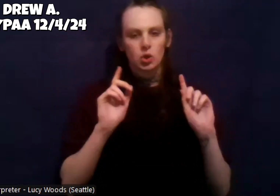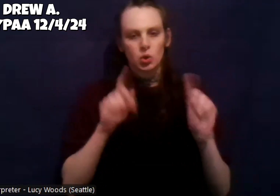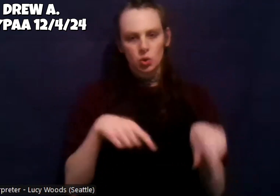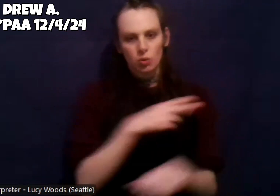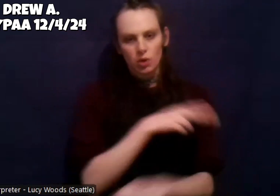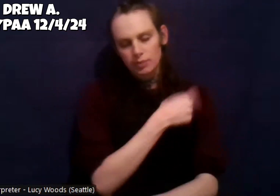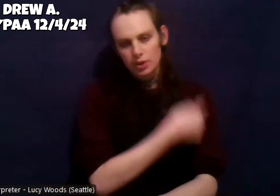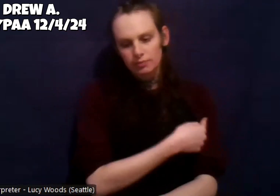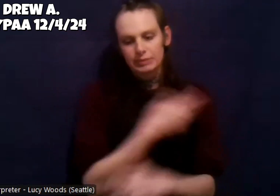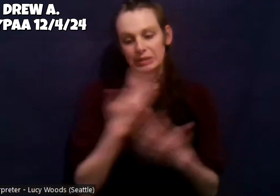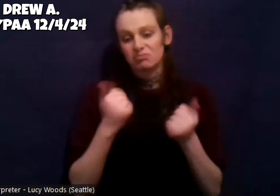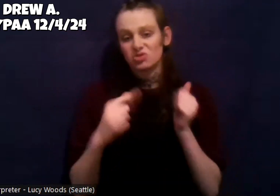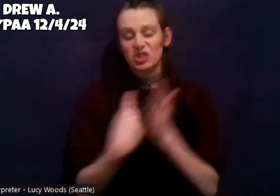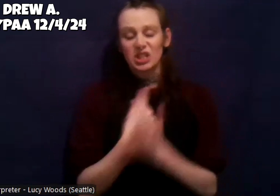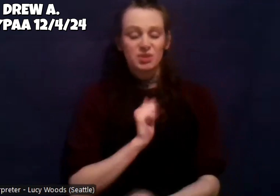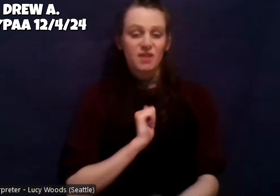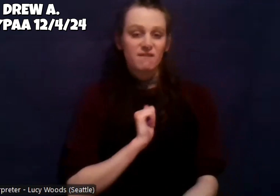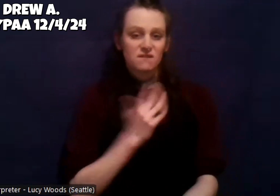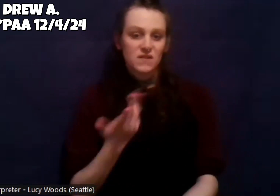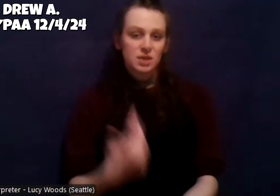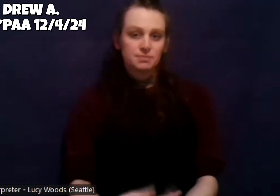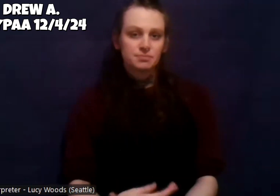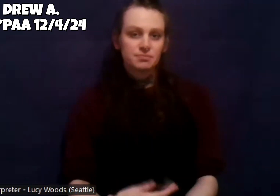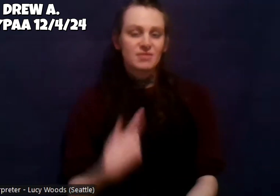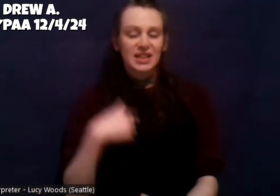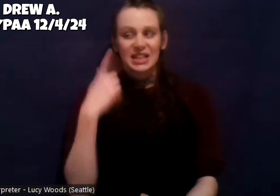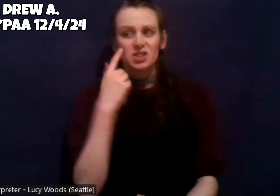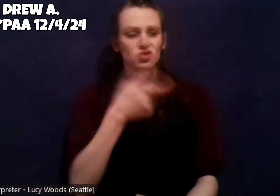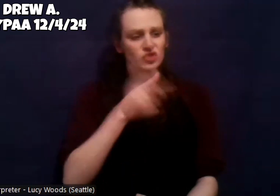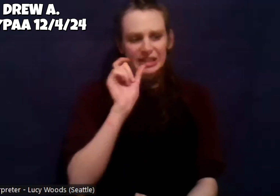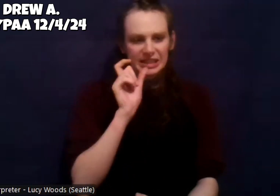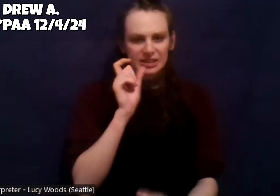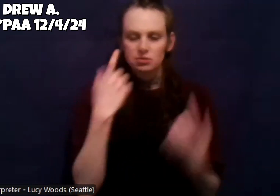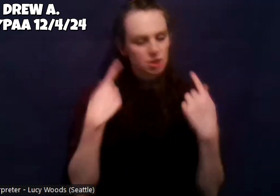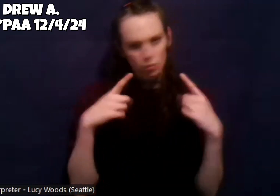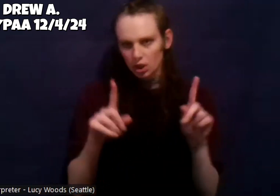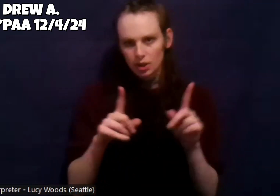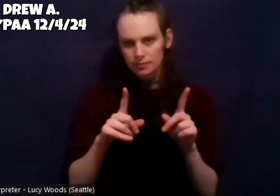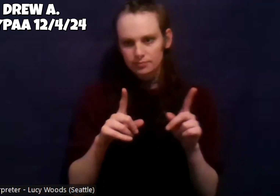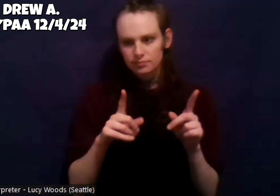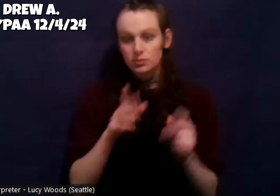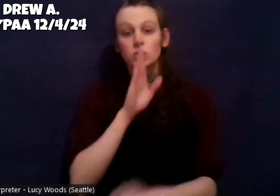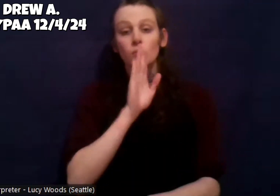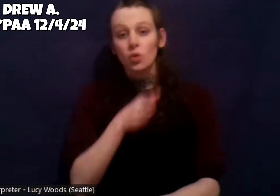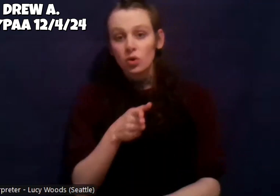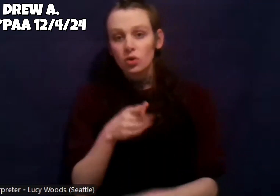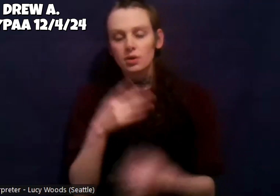was like, well, drinking's not working and the sobriety